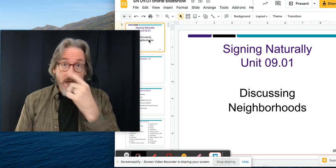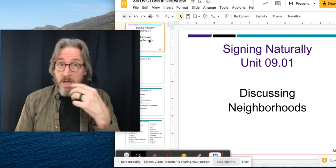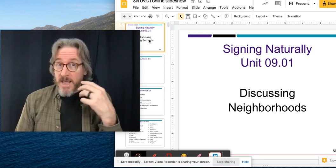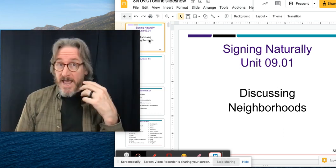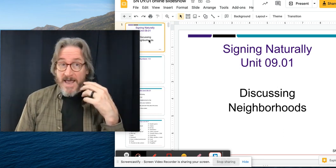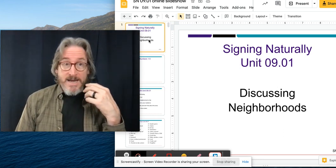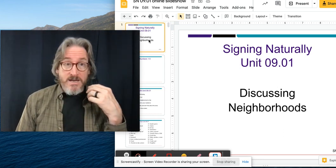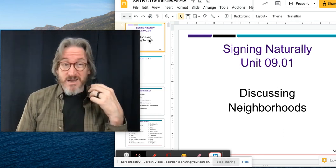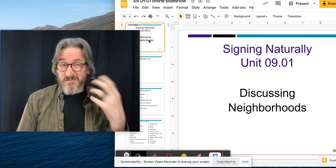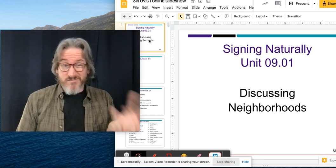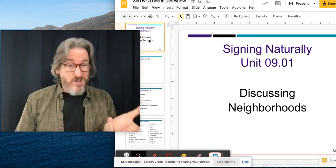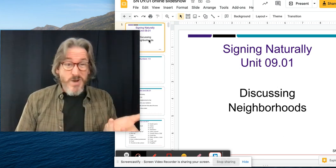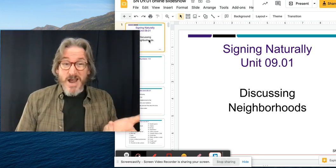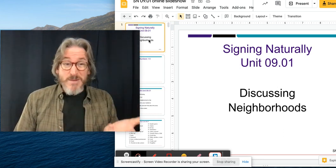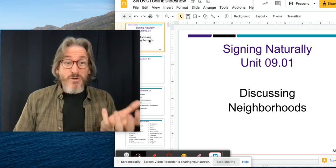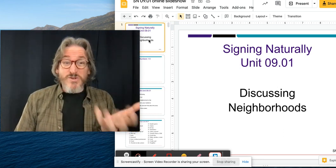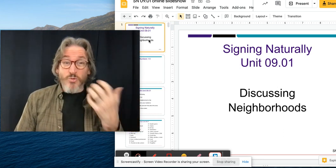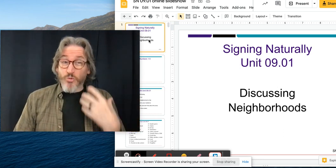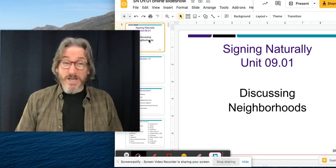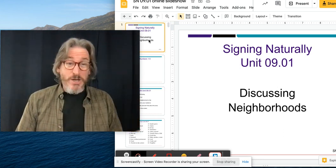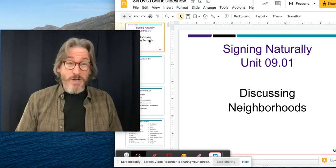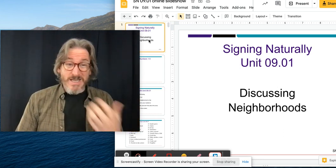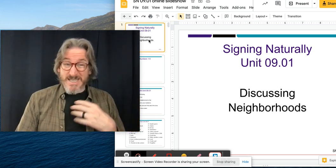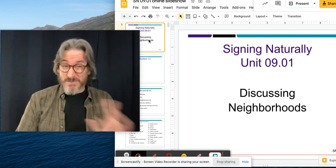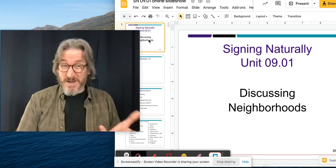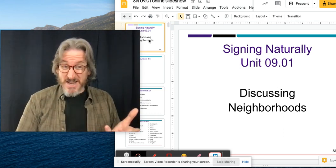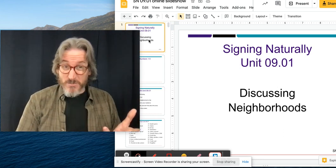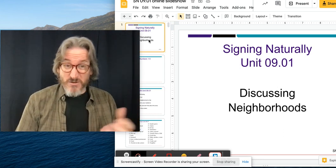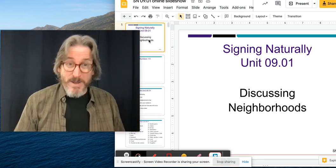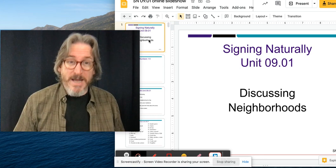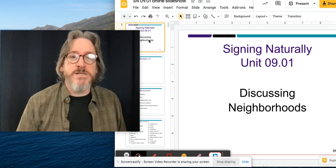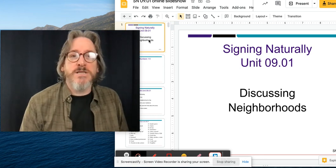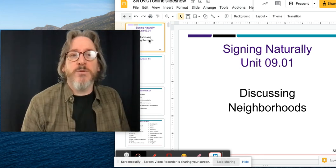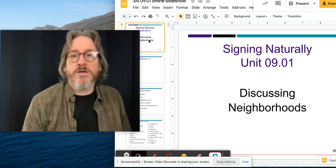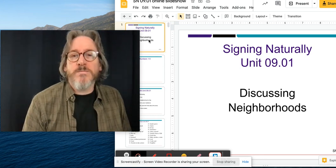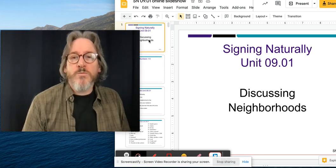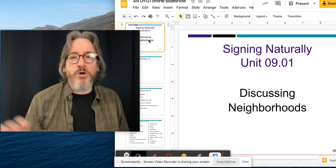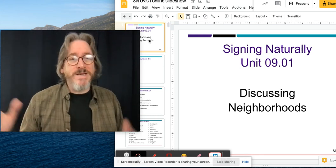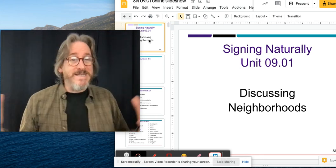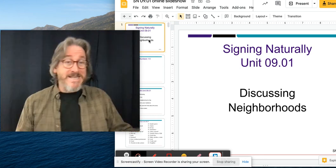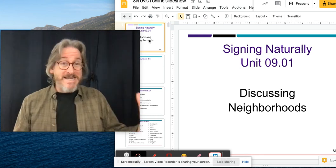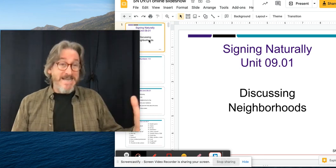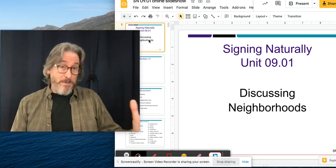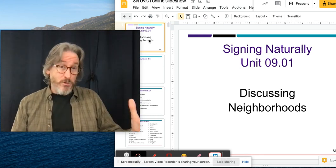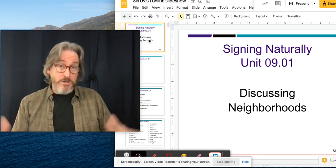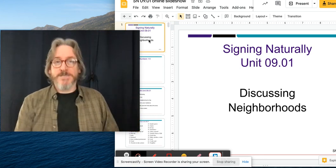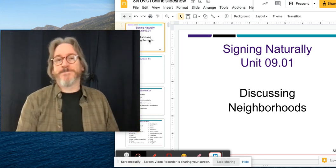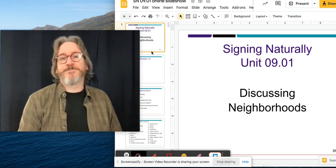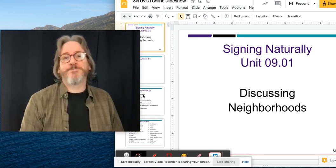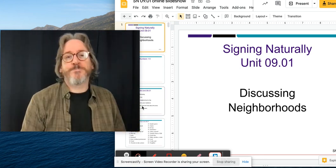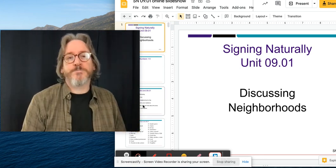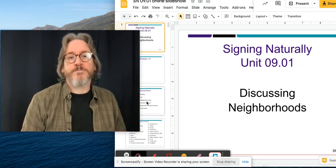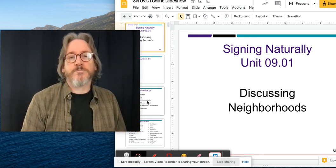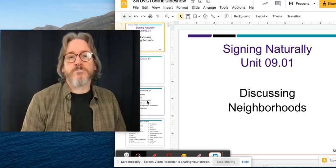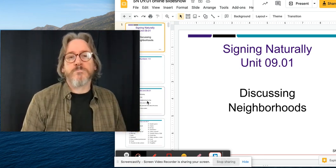before, and Unit 9 moves really quickly despite the number of pages in the book. We're going to be discussing